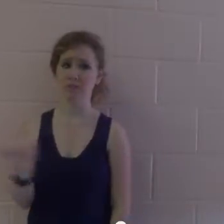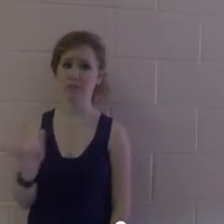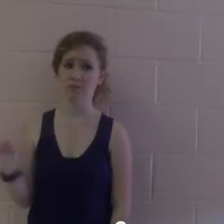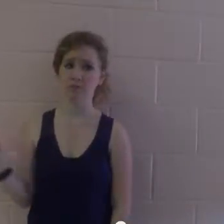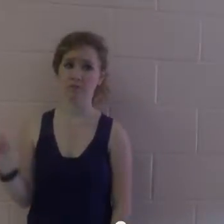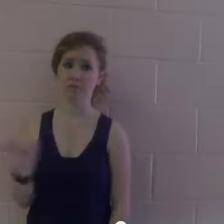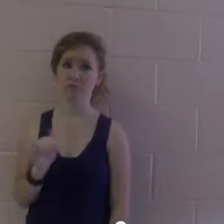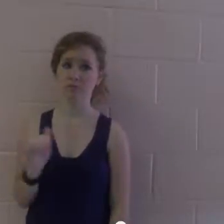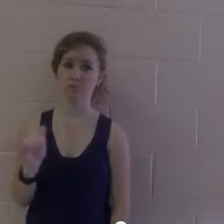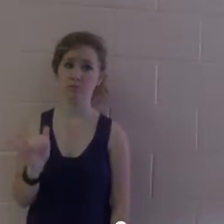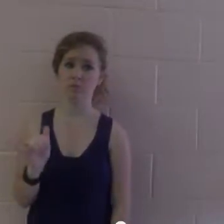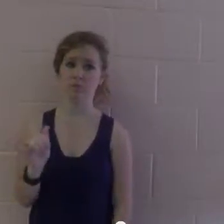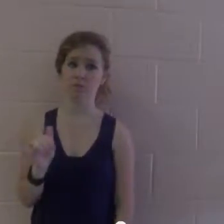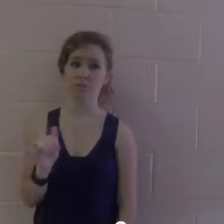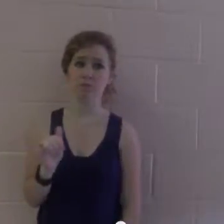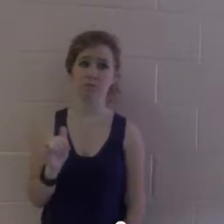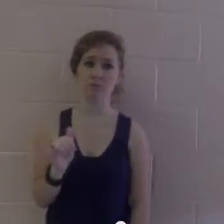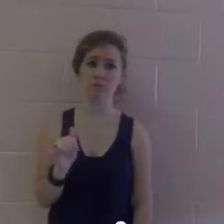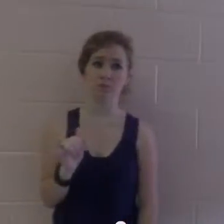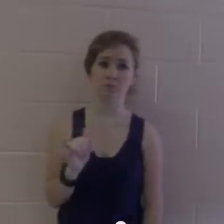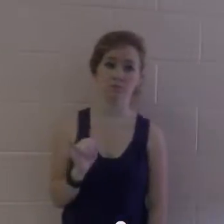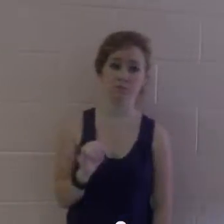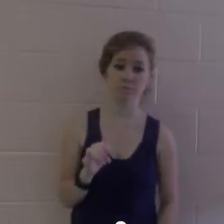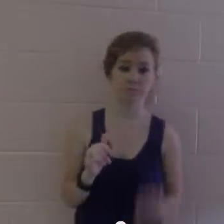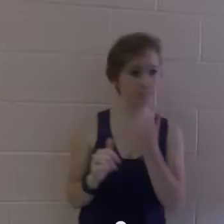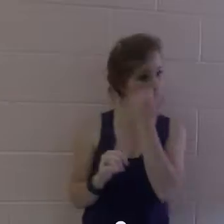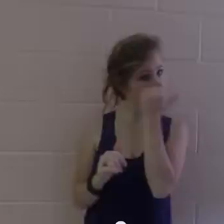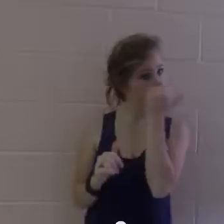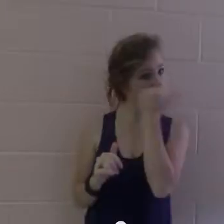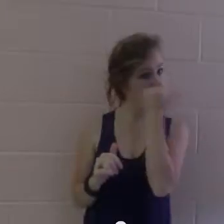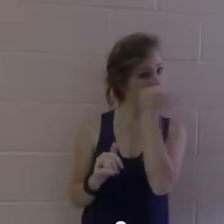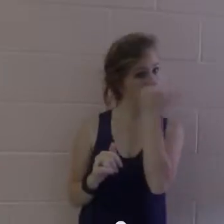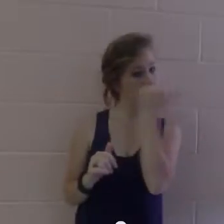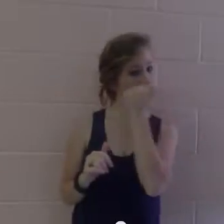But like this family, other families too are hungry.